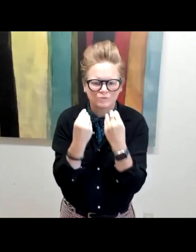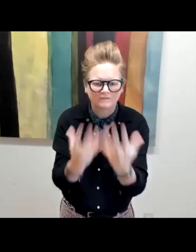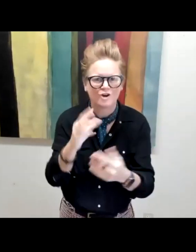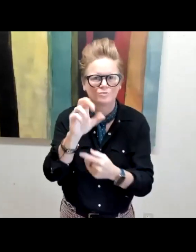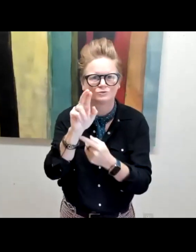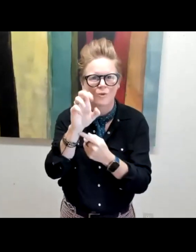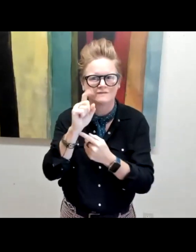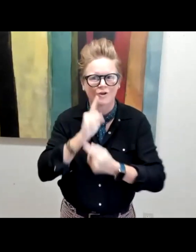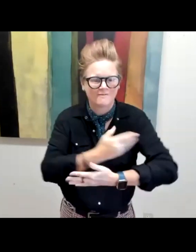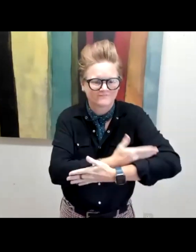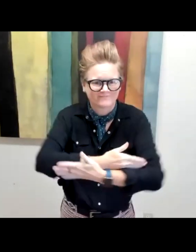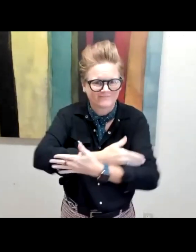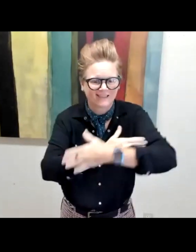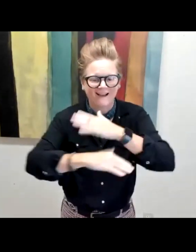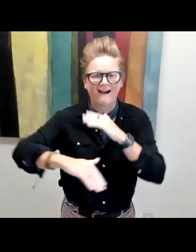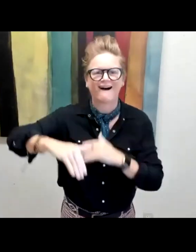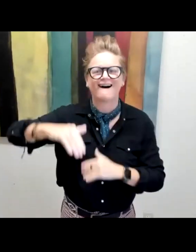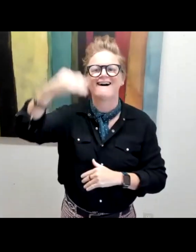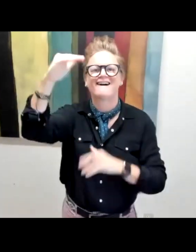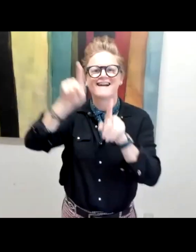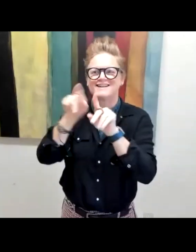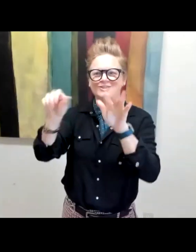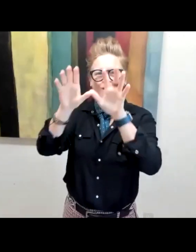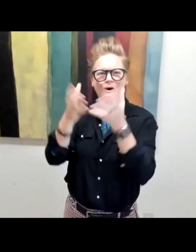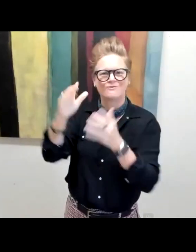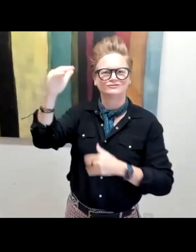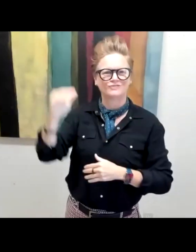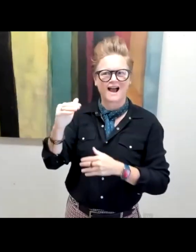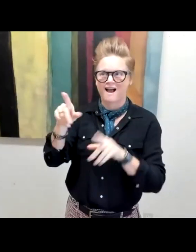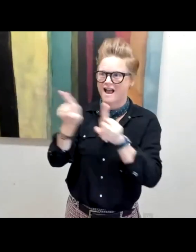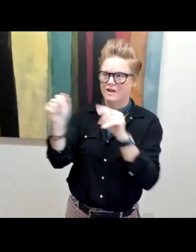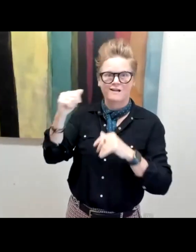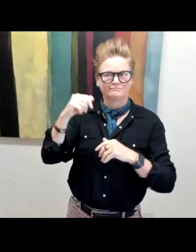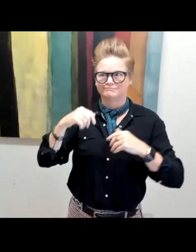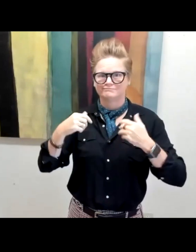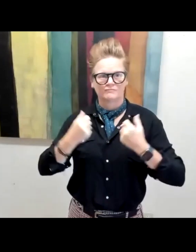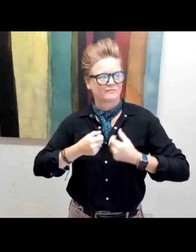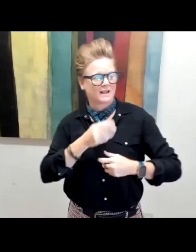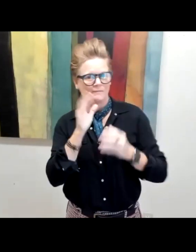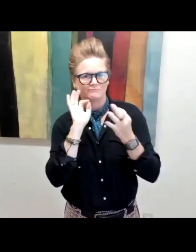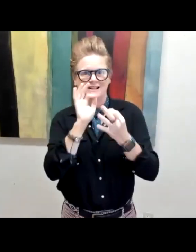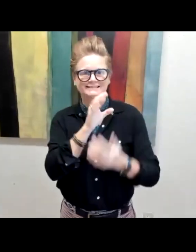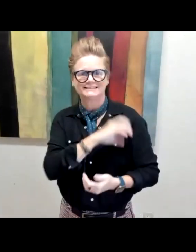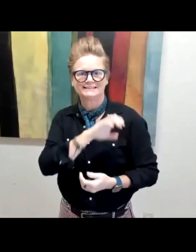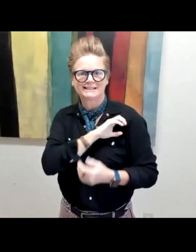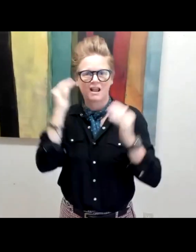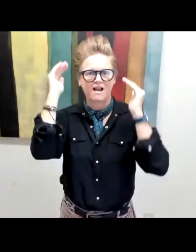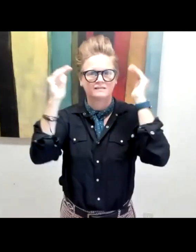the family, to provide resources for the infants to help them grow to become a whole child.